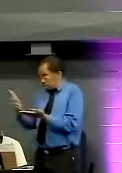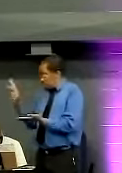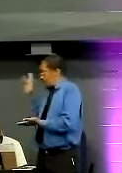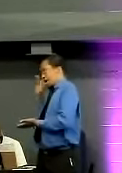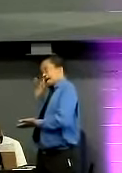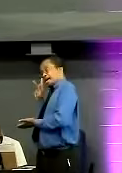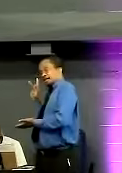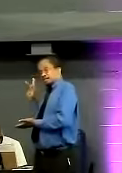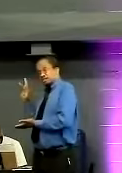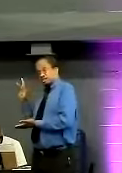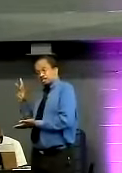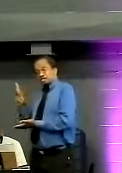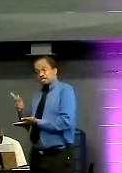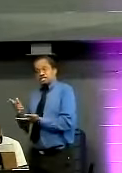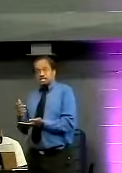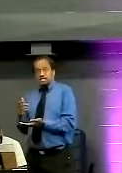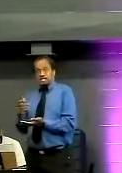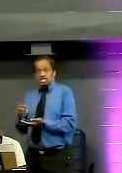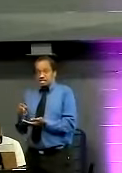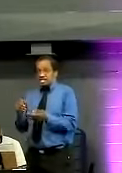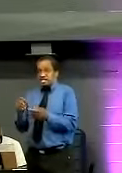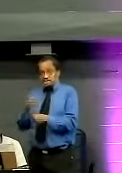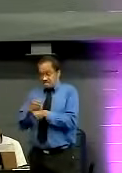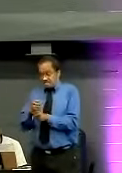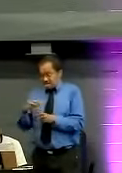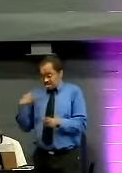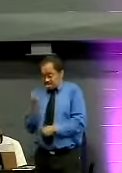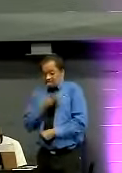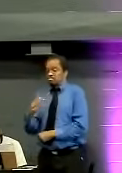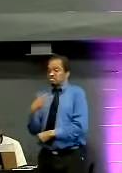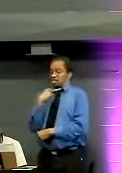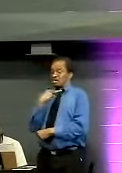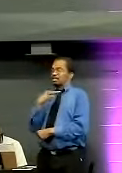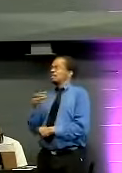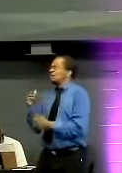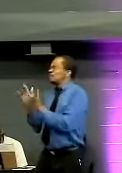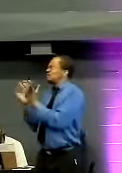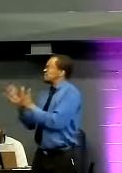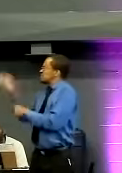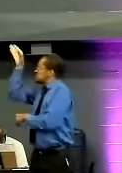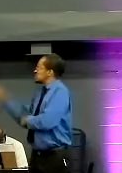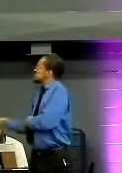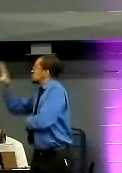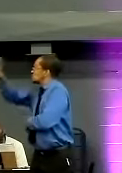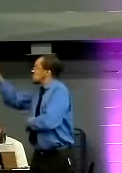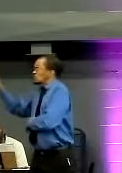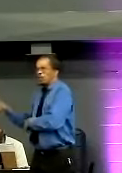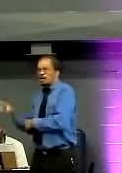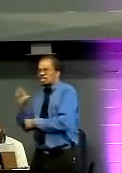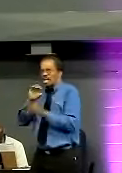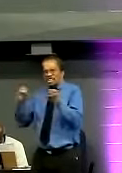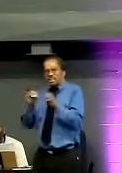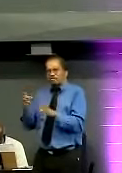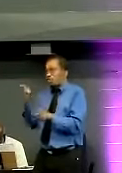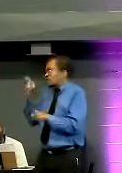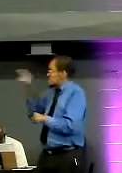predicament. Hold on. Jesus is on the cross not because of something he did. He's on the cross for what had already